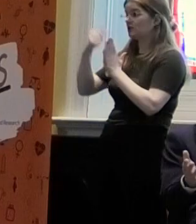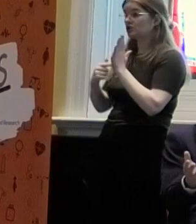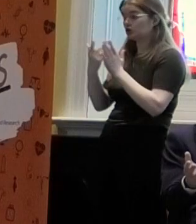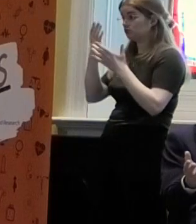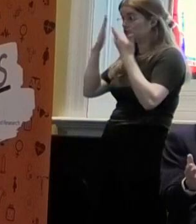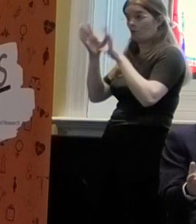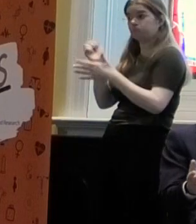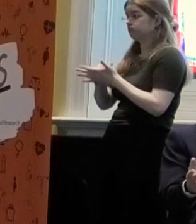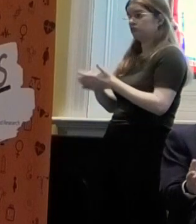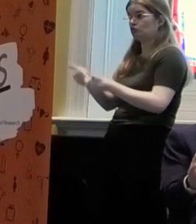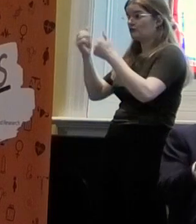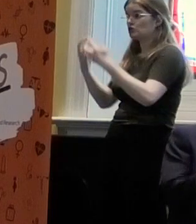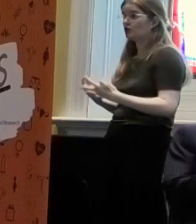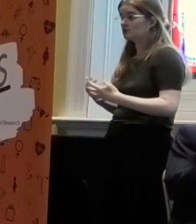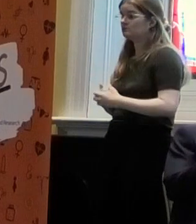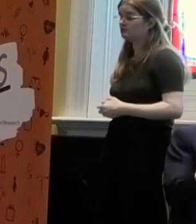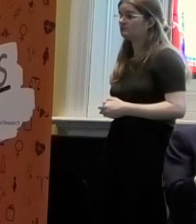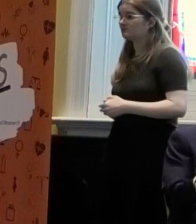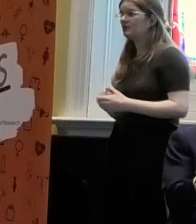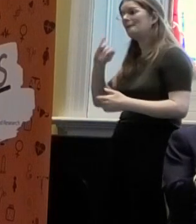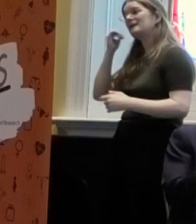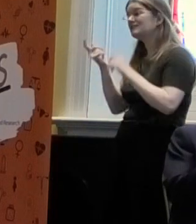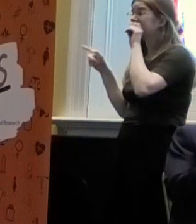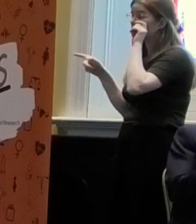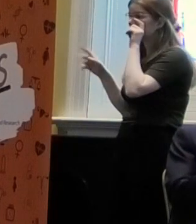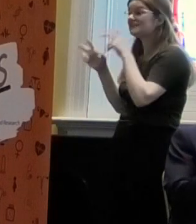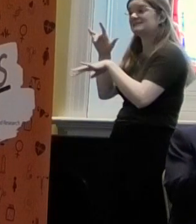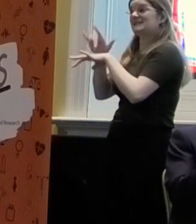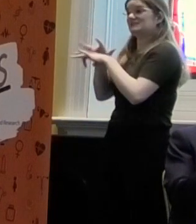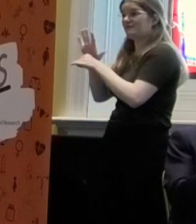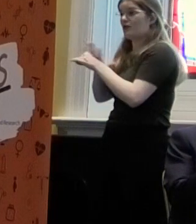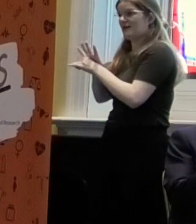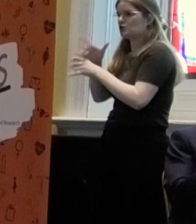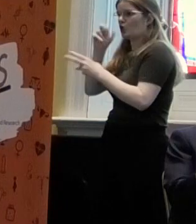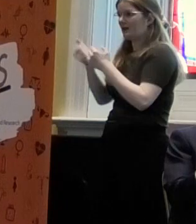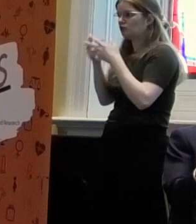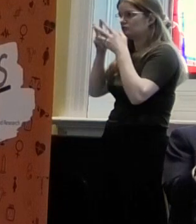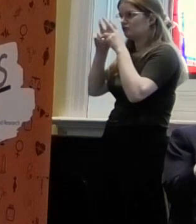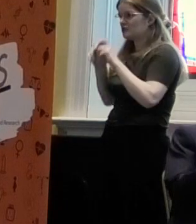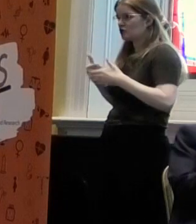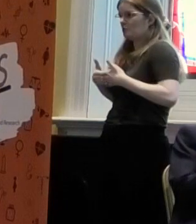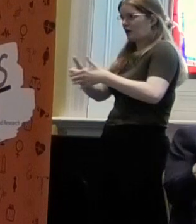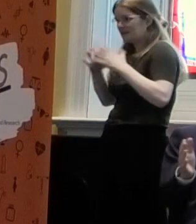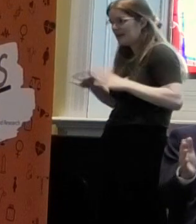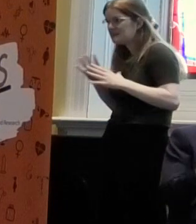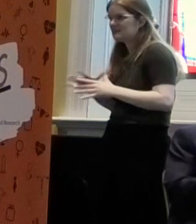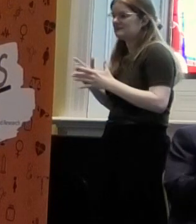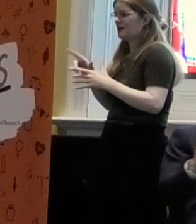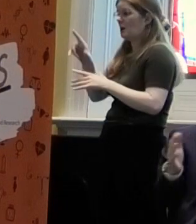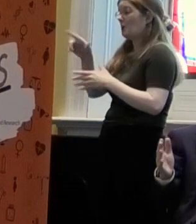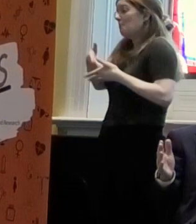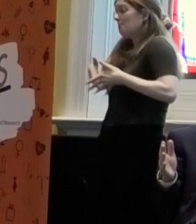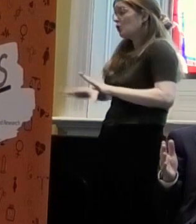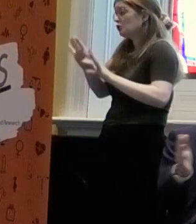very good results. And then, because it was a controversial area, researching induction and birth choices tend to be